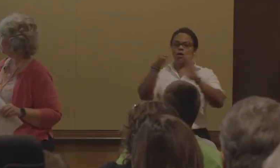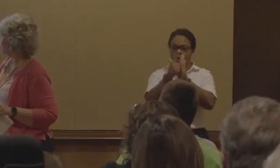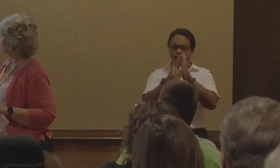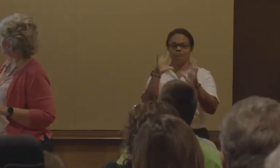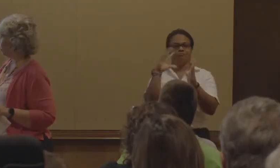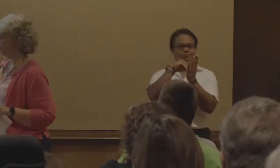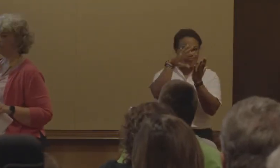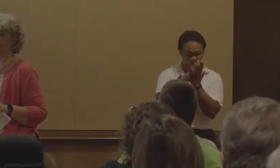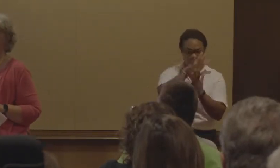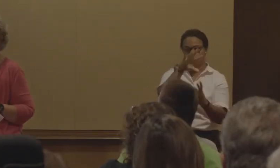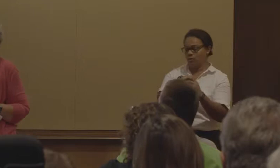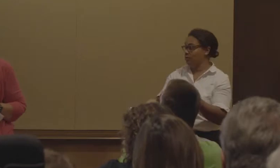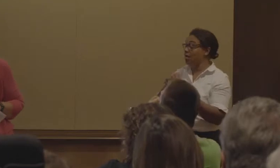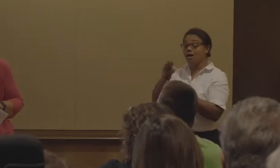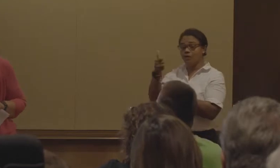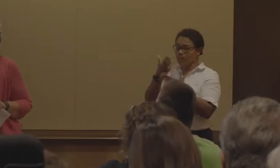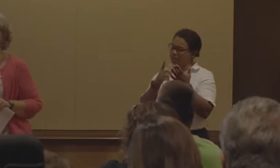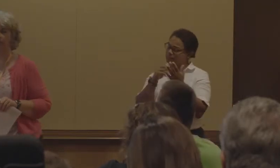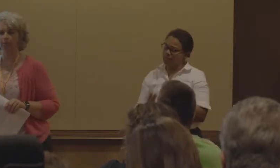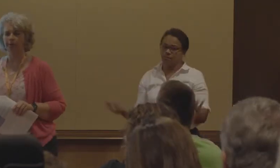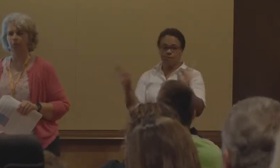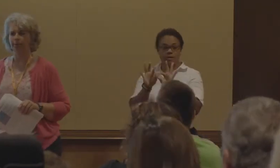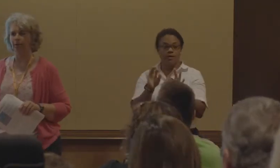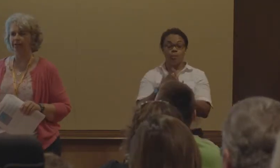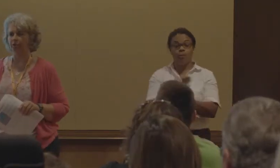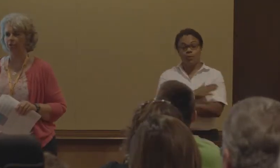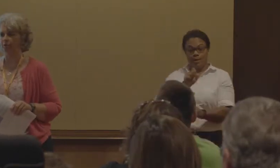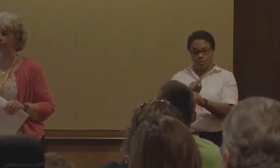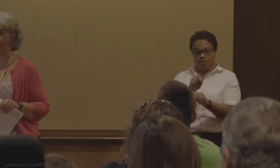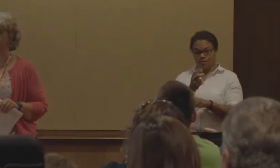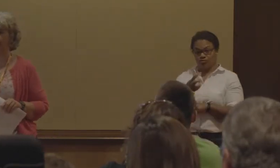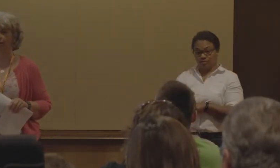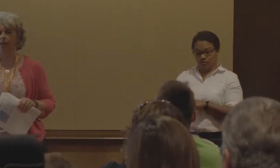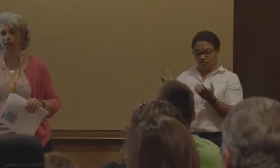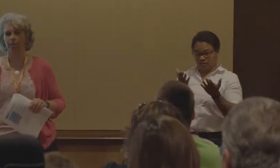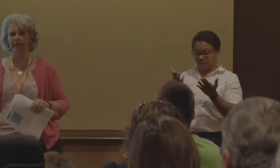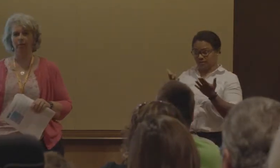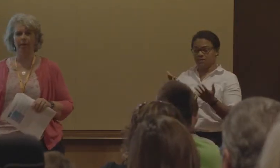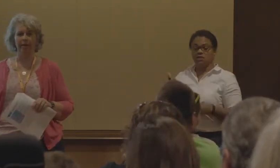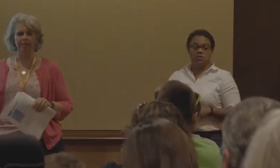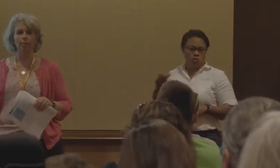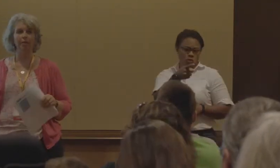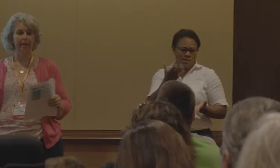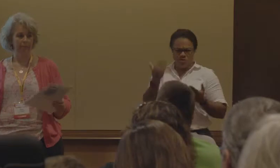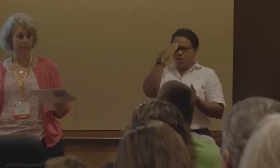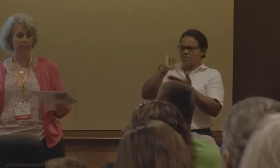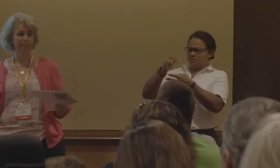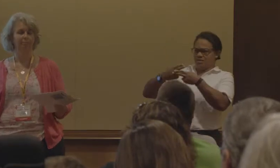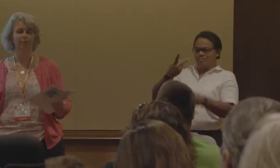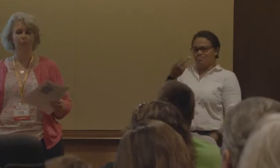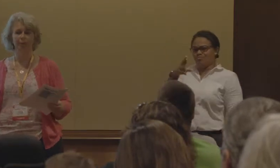So the other piece, and this is a big focus here, is the pre-employment transition services. You may know that as